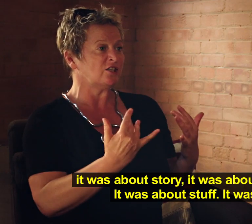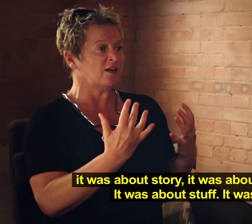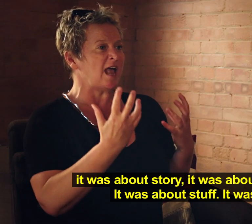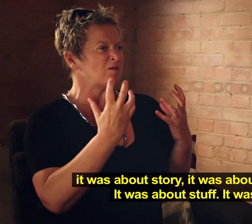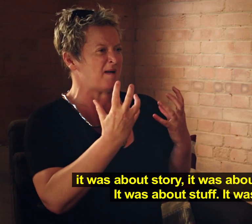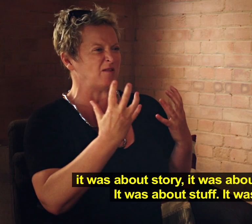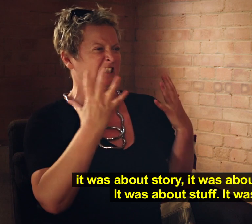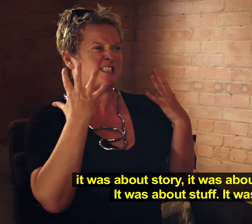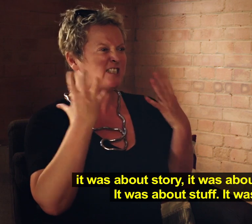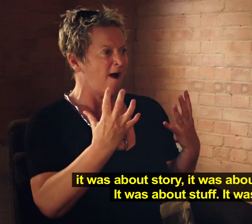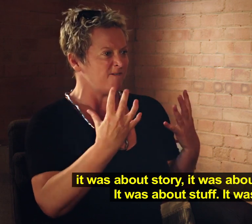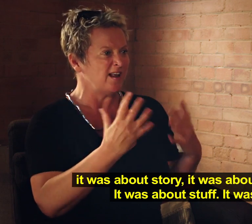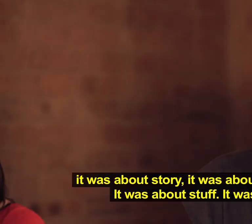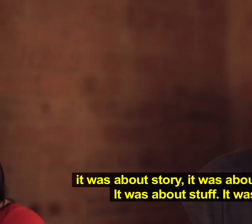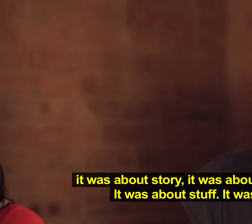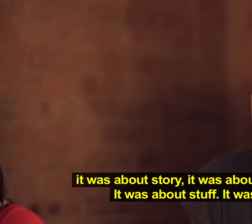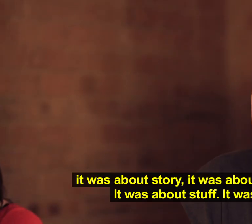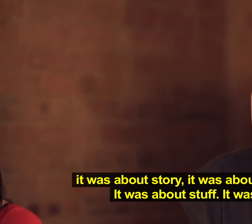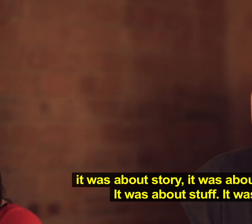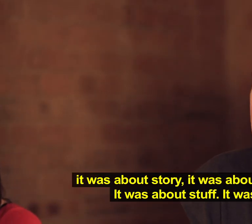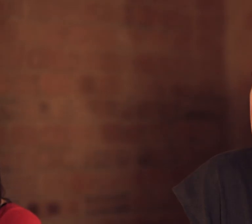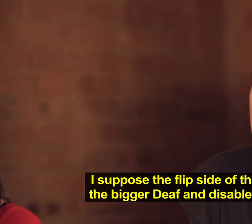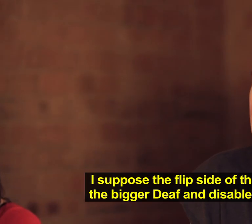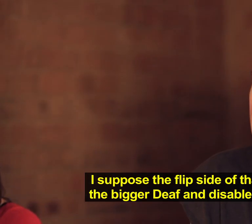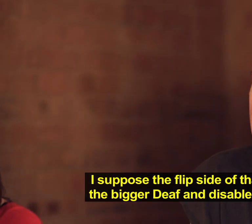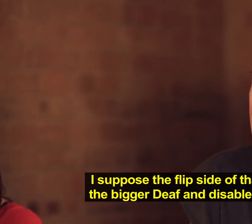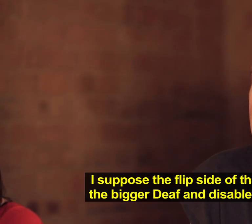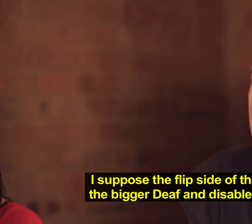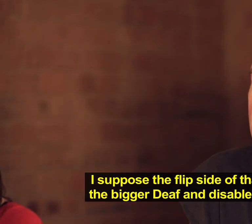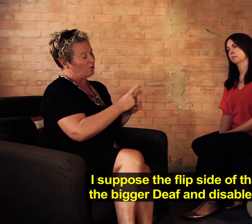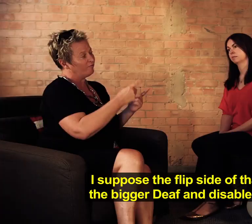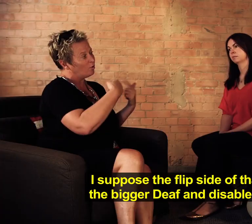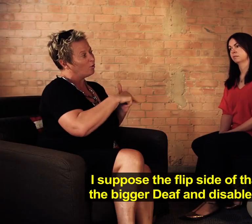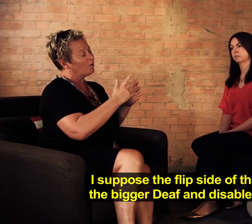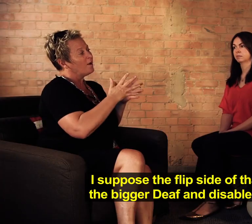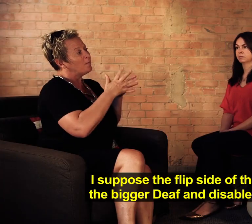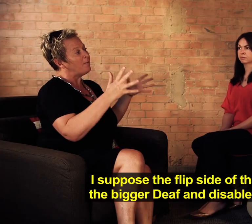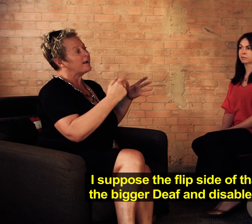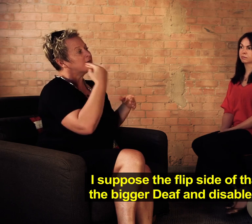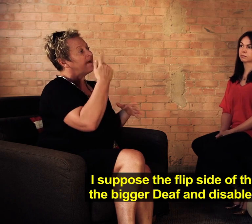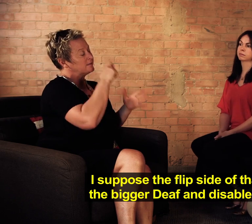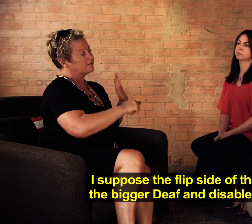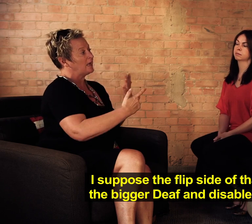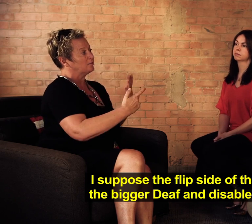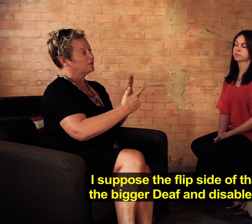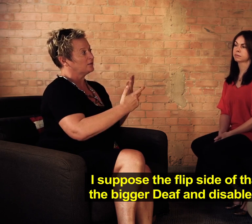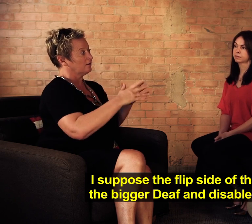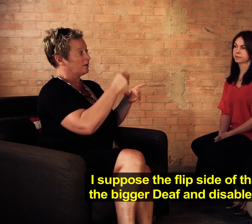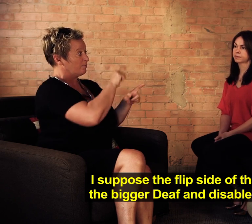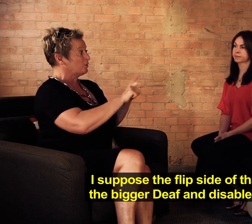celebration, it was about stuff, it was theatre. I suppose the flip side of that though, for the bigger deaf and disabled